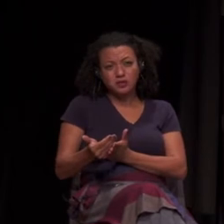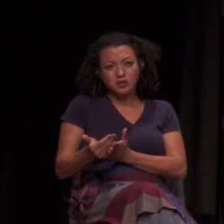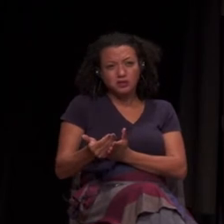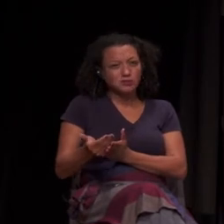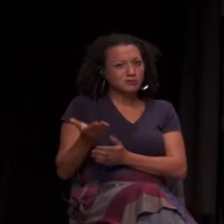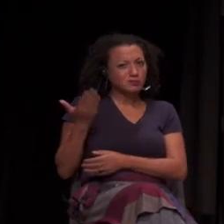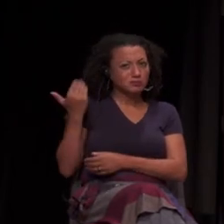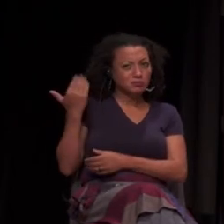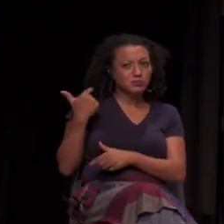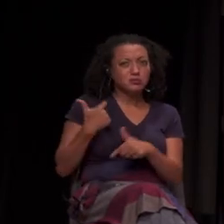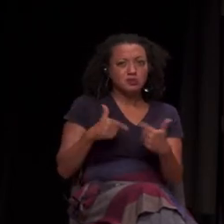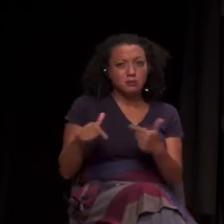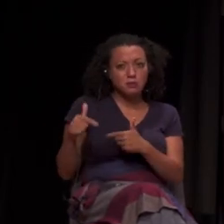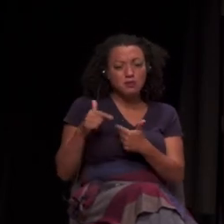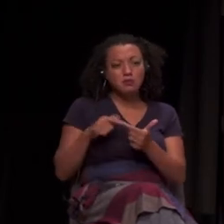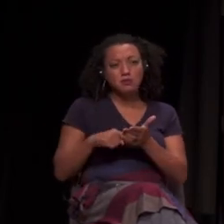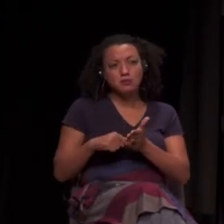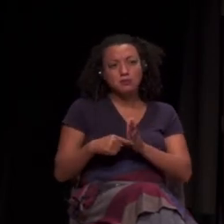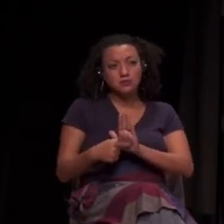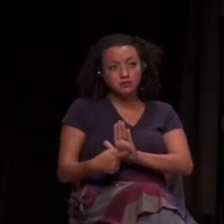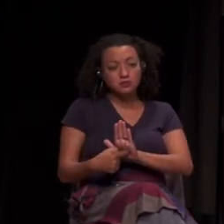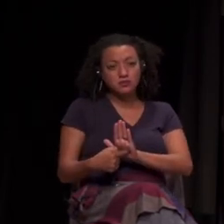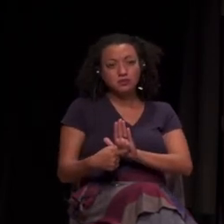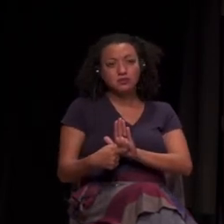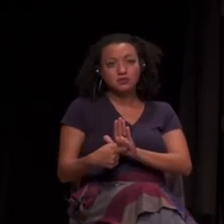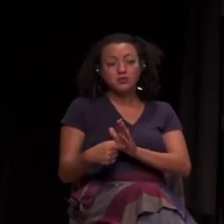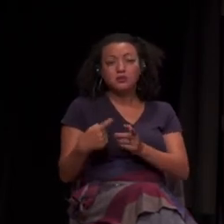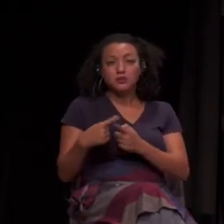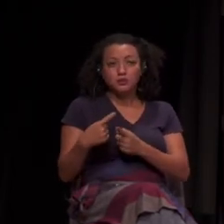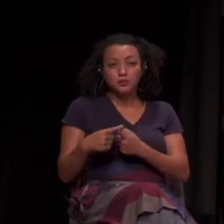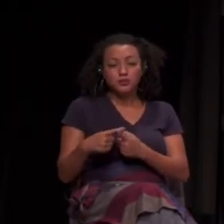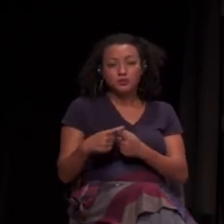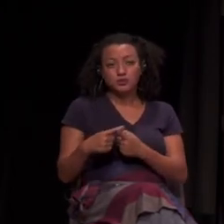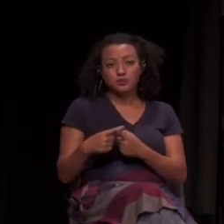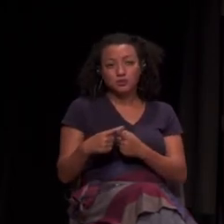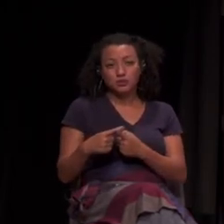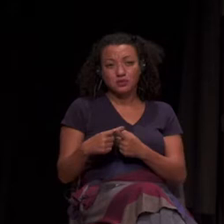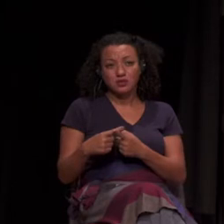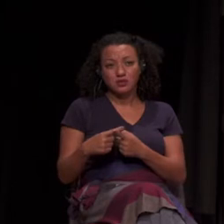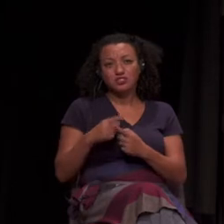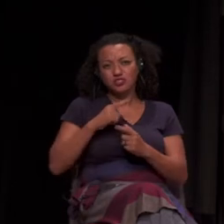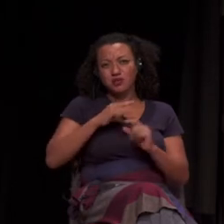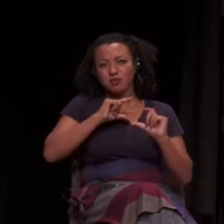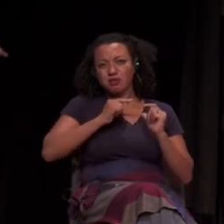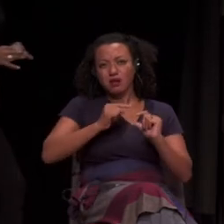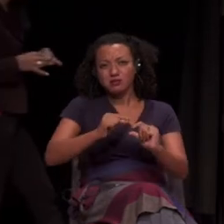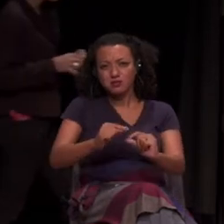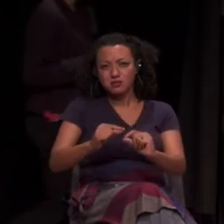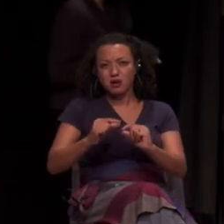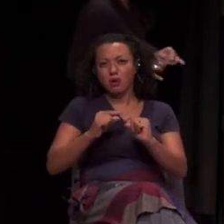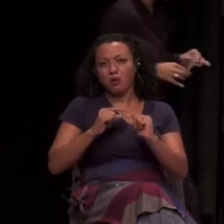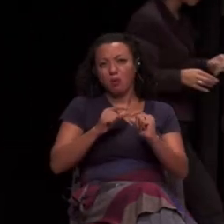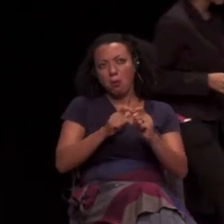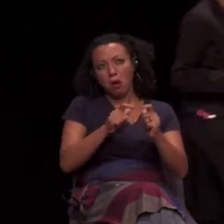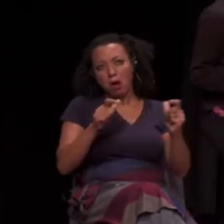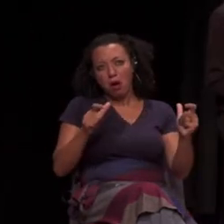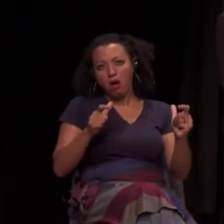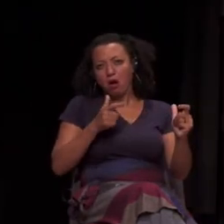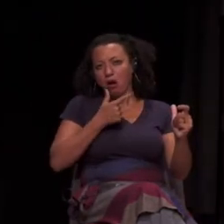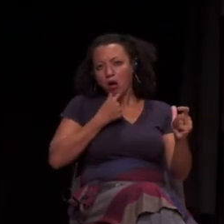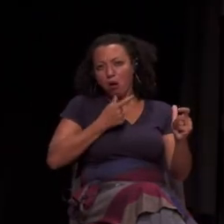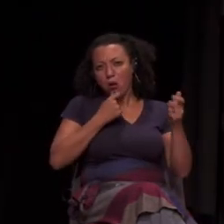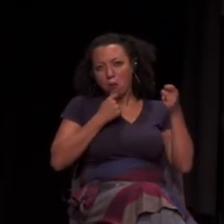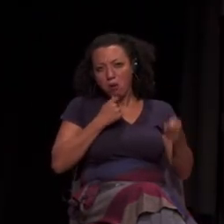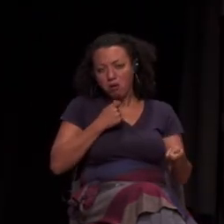sort of traditional hyper-masculine communities that exist in